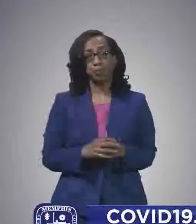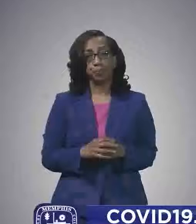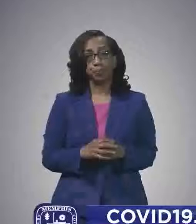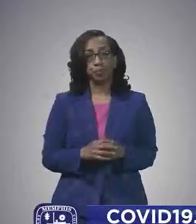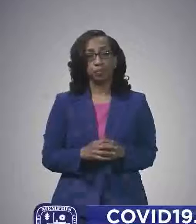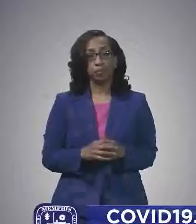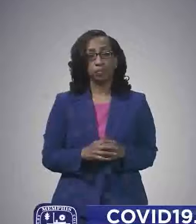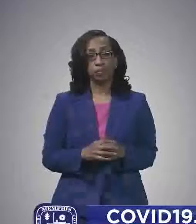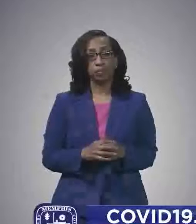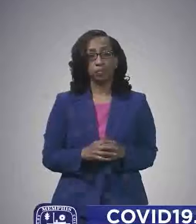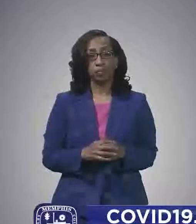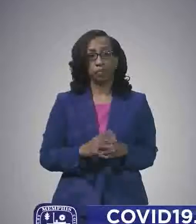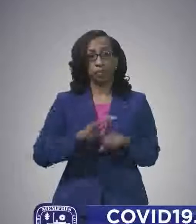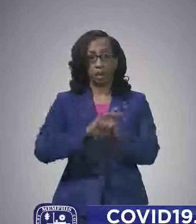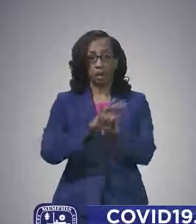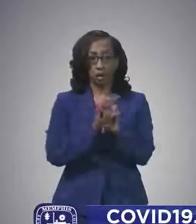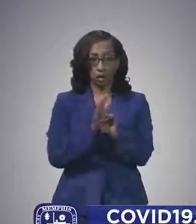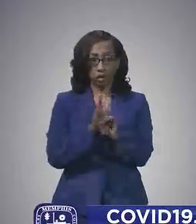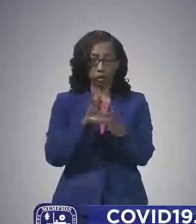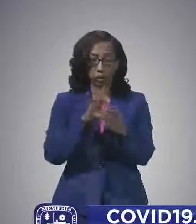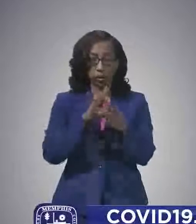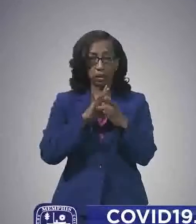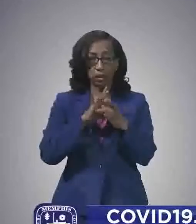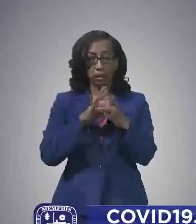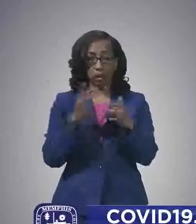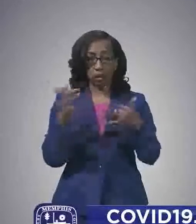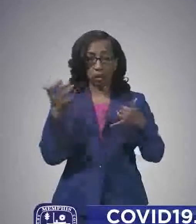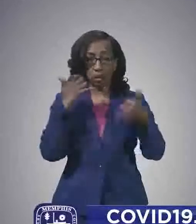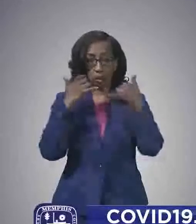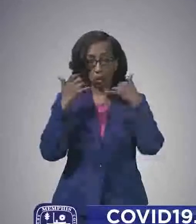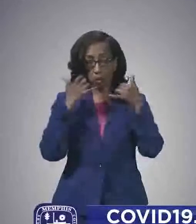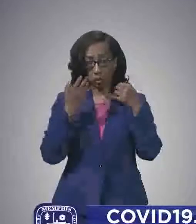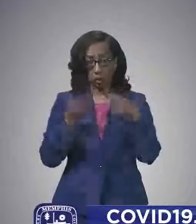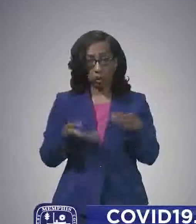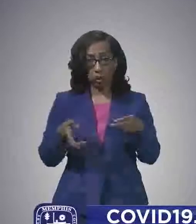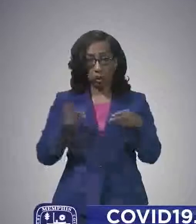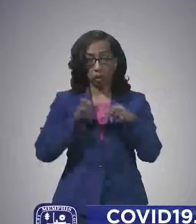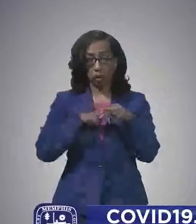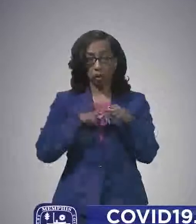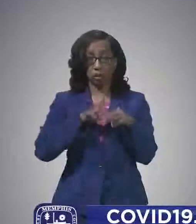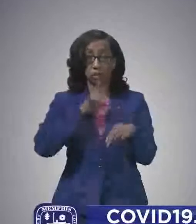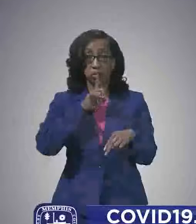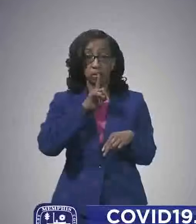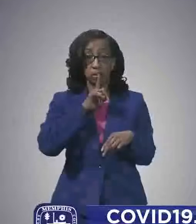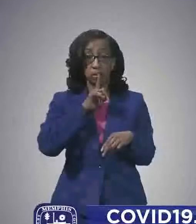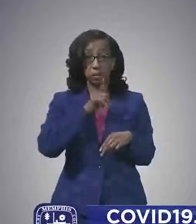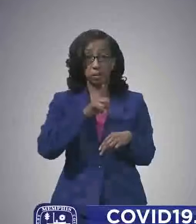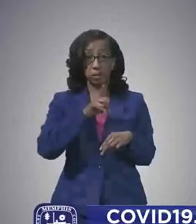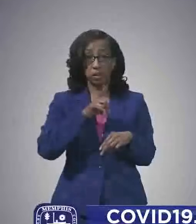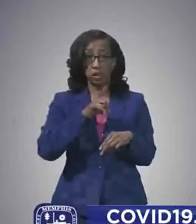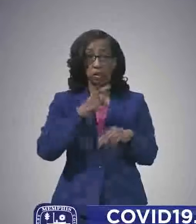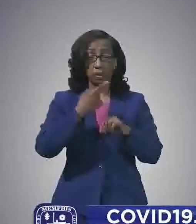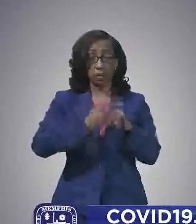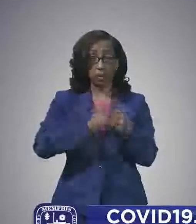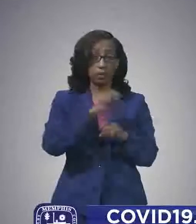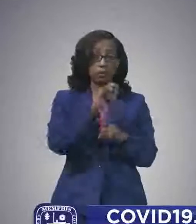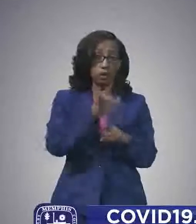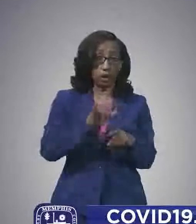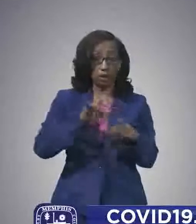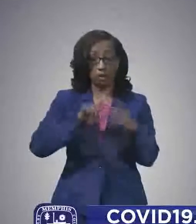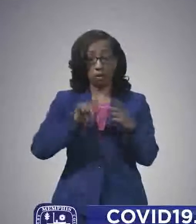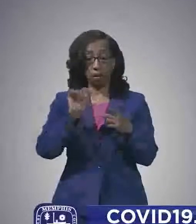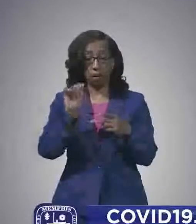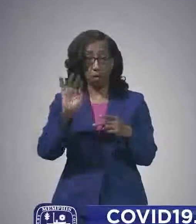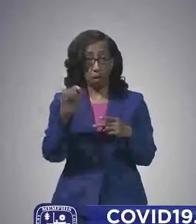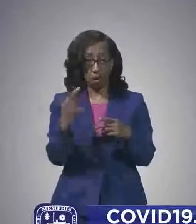our COVID-related calls are increasing, especially since through the months of July and August. So